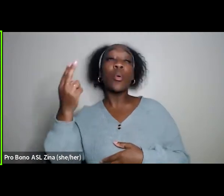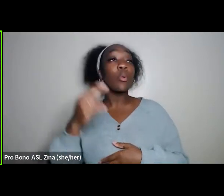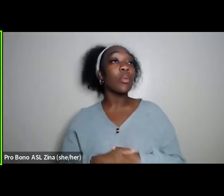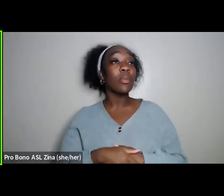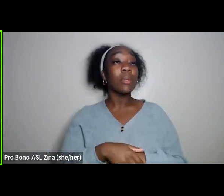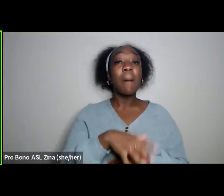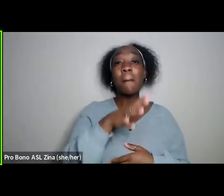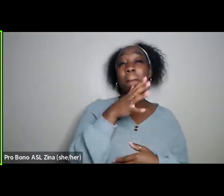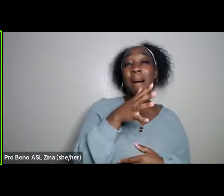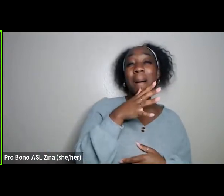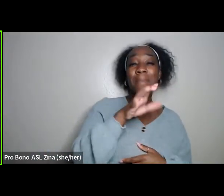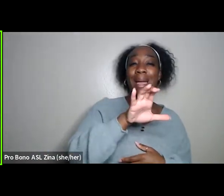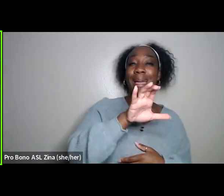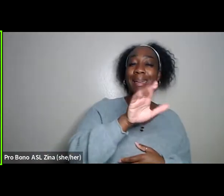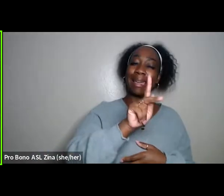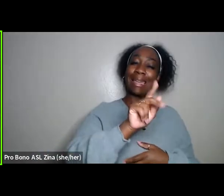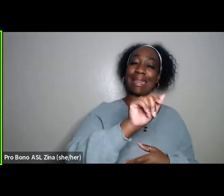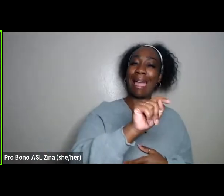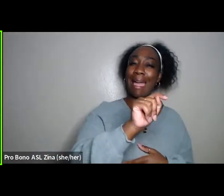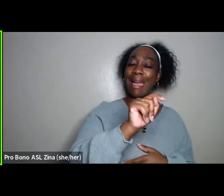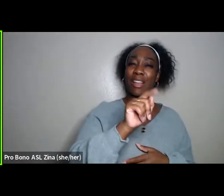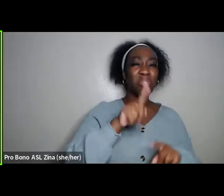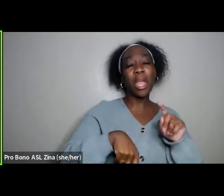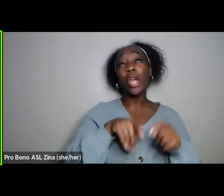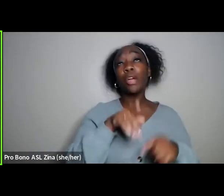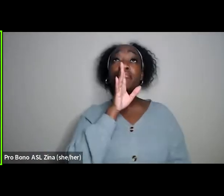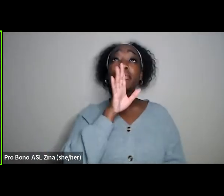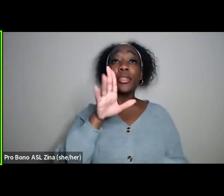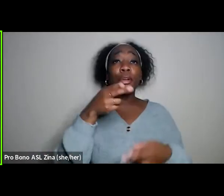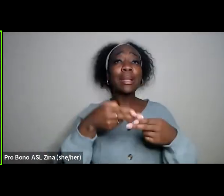them. For me,